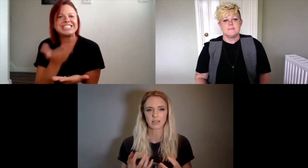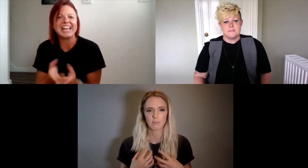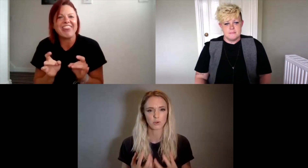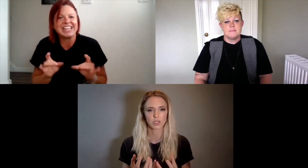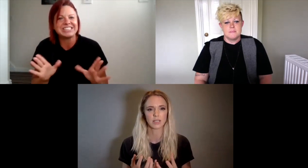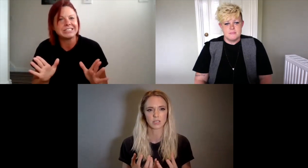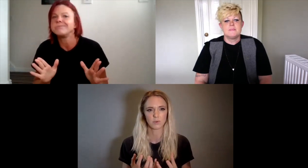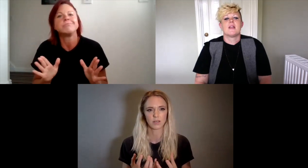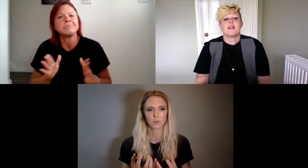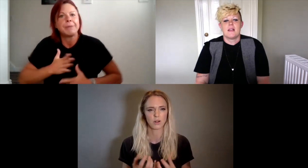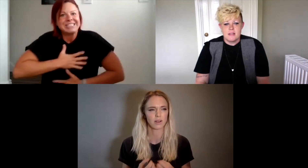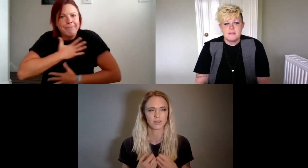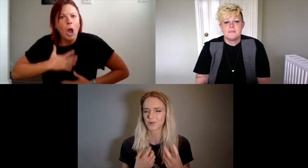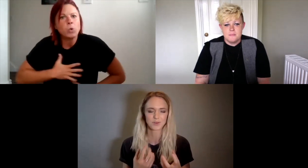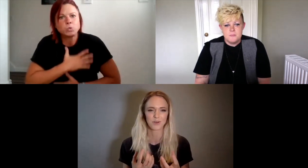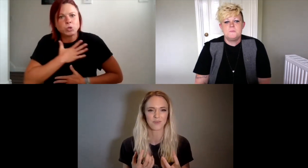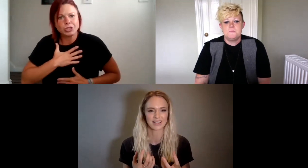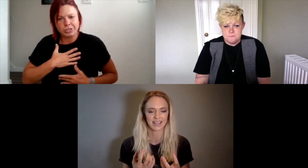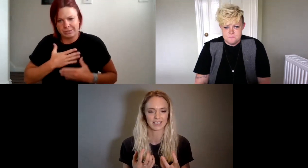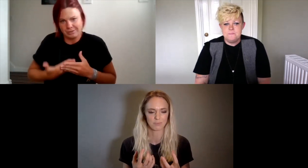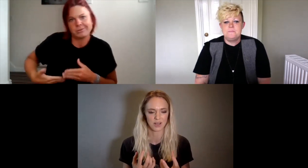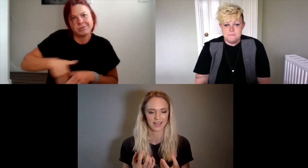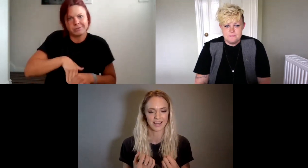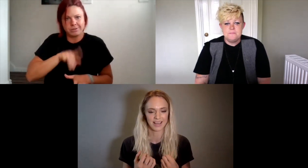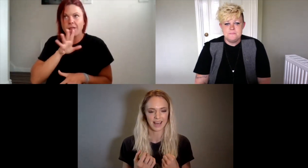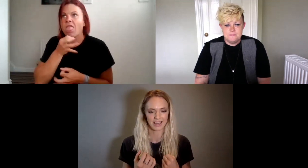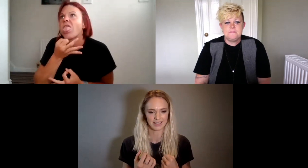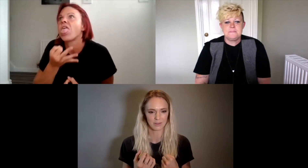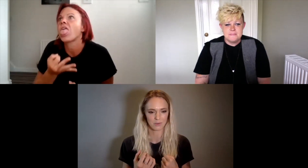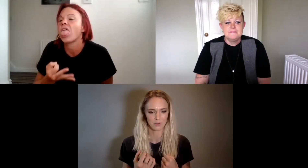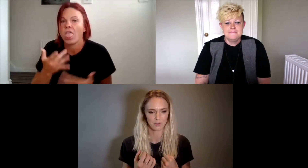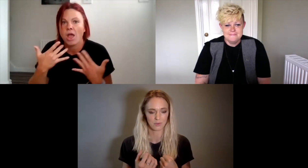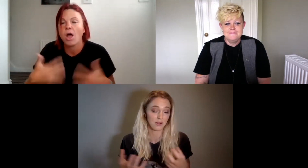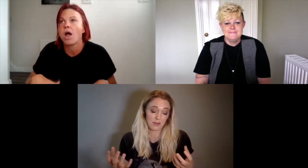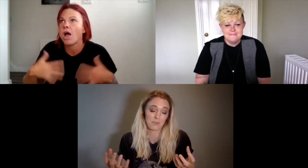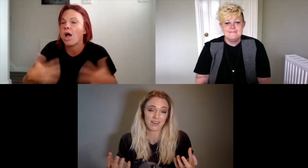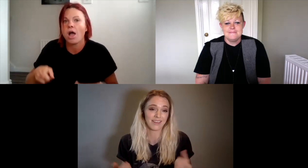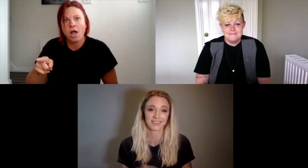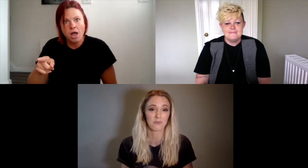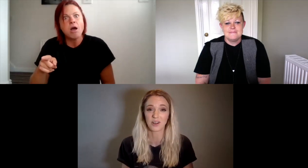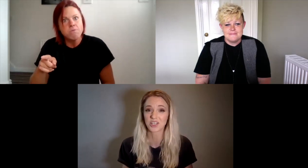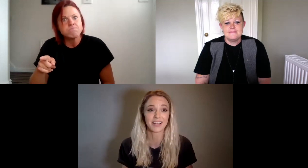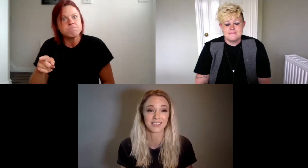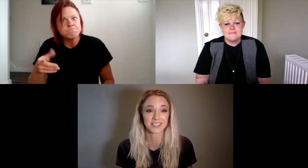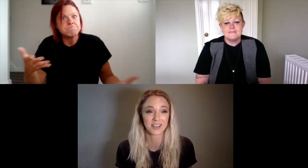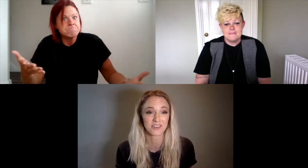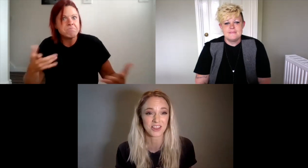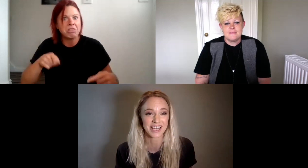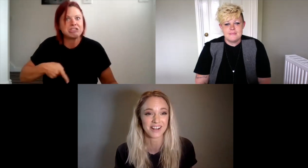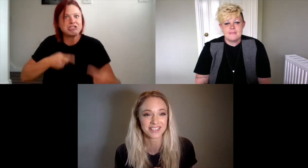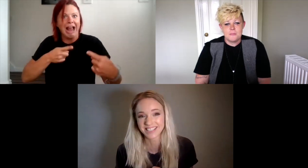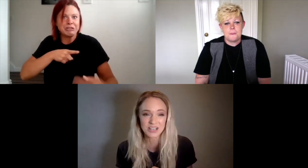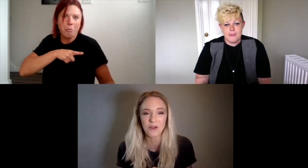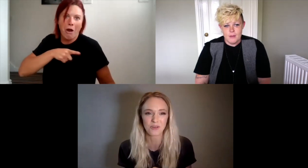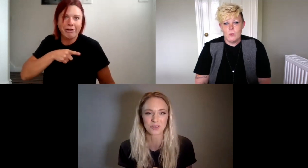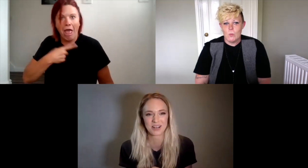bringing the emotion into it as well. And I just got so fascinated by it. And I thought, well, it'll be a fun challenge, if nothing